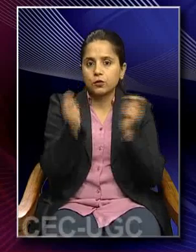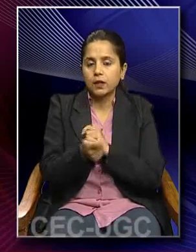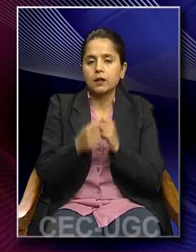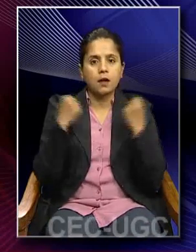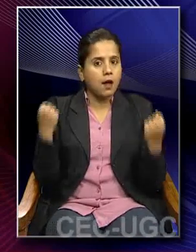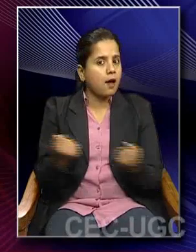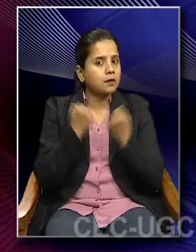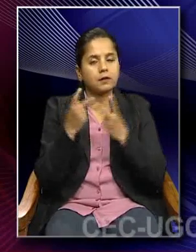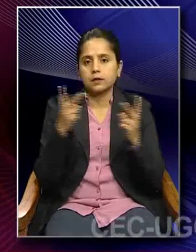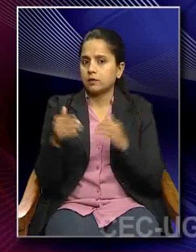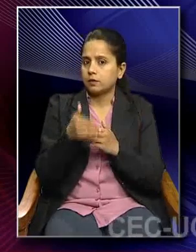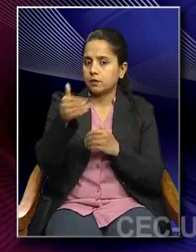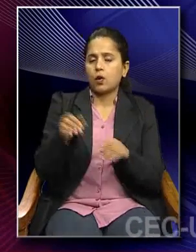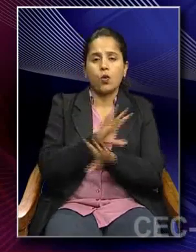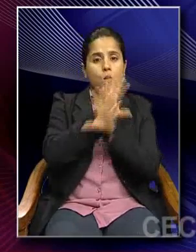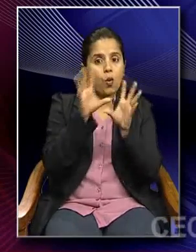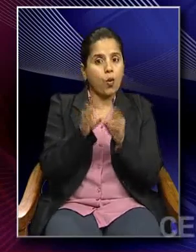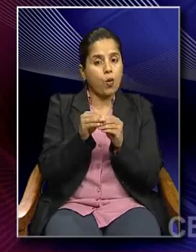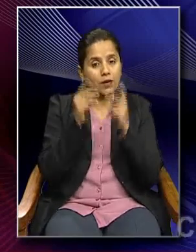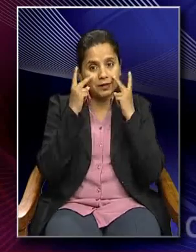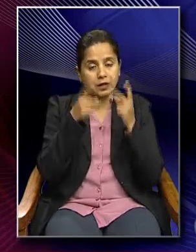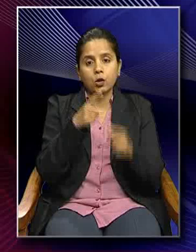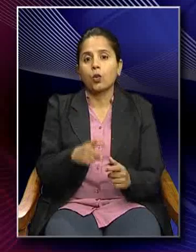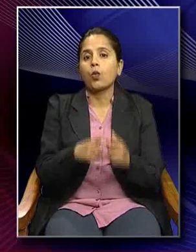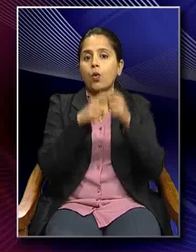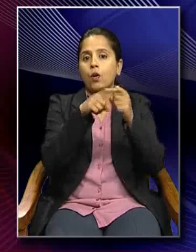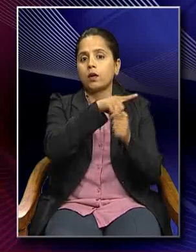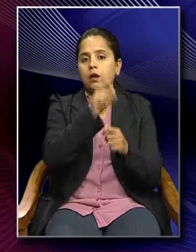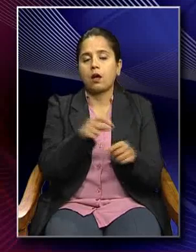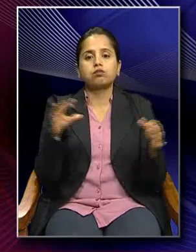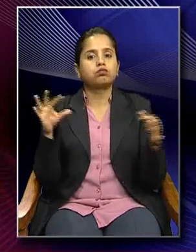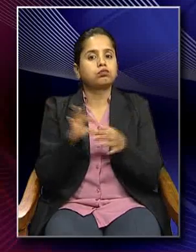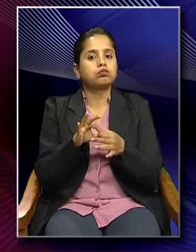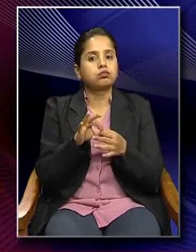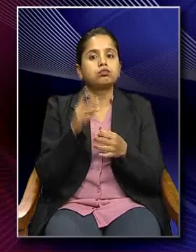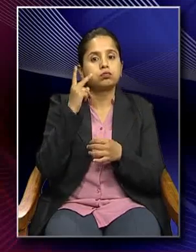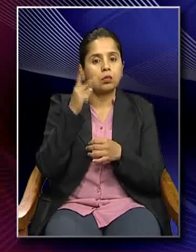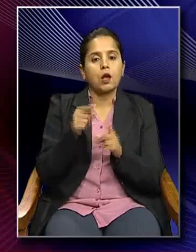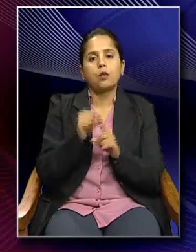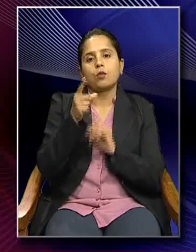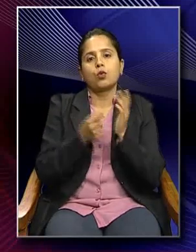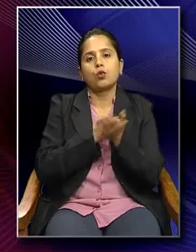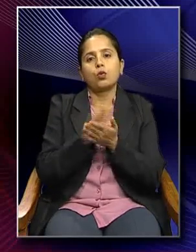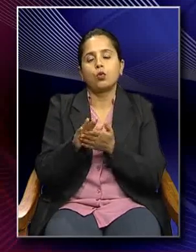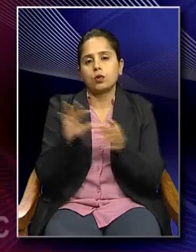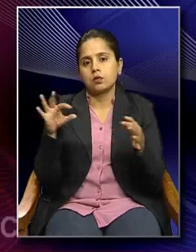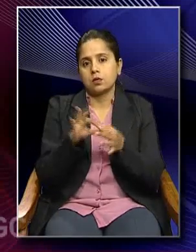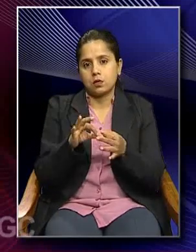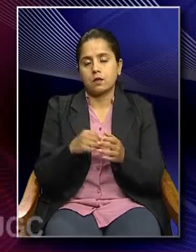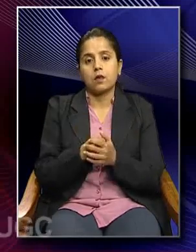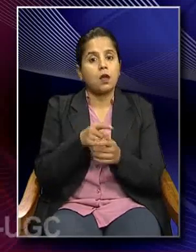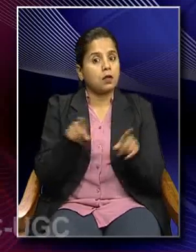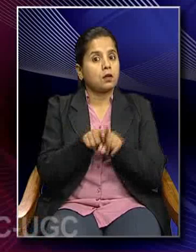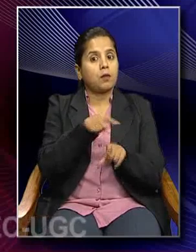activity. All these qualities can be associated with Purusha. It is